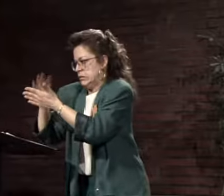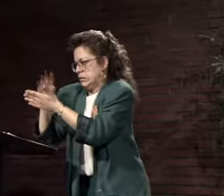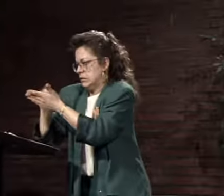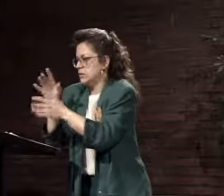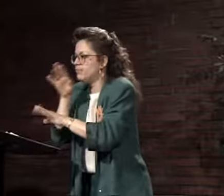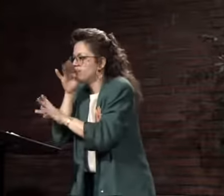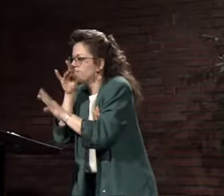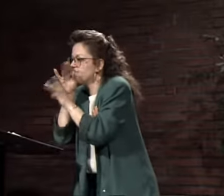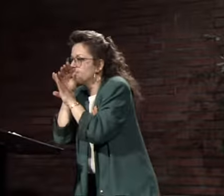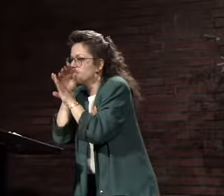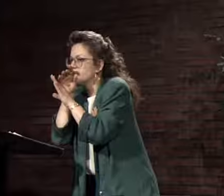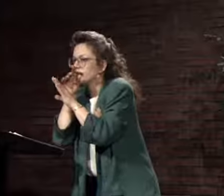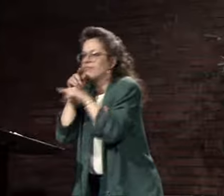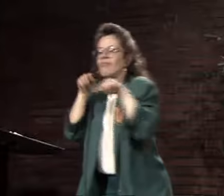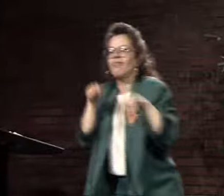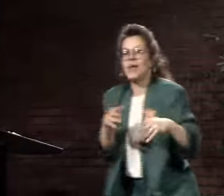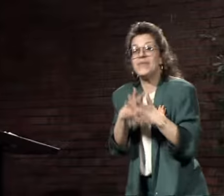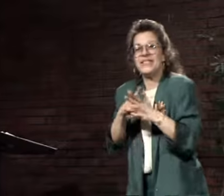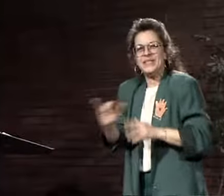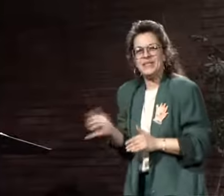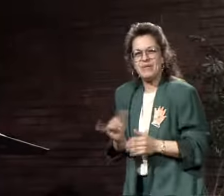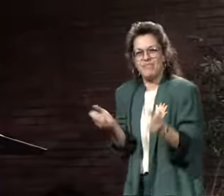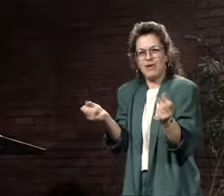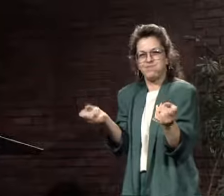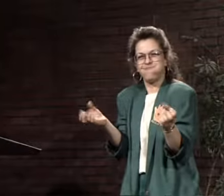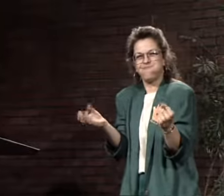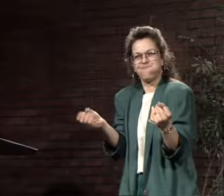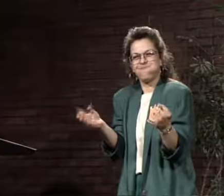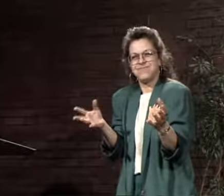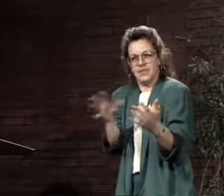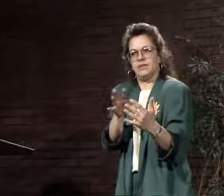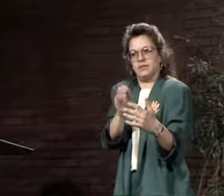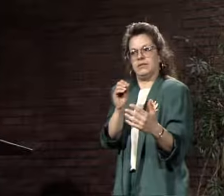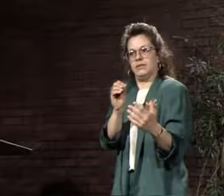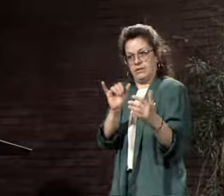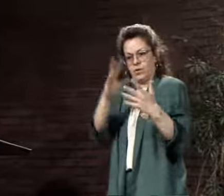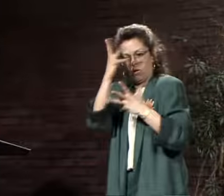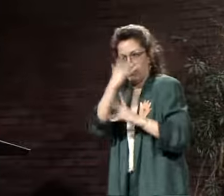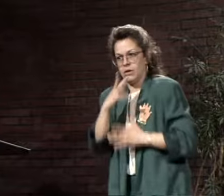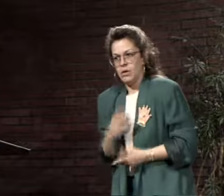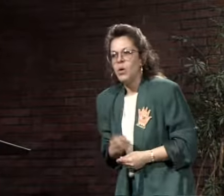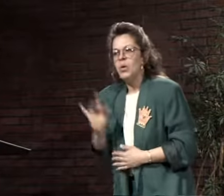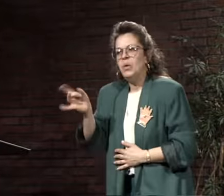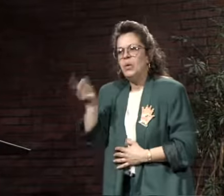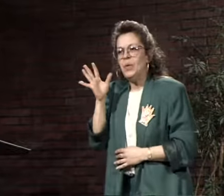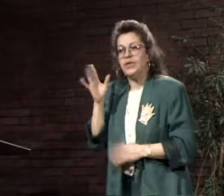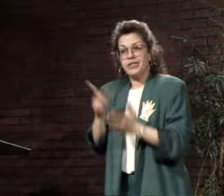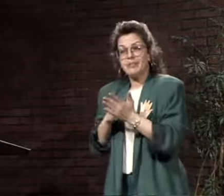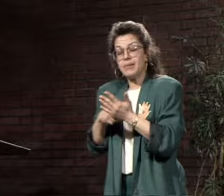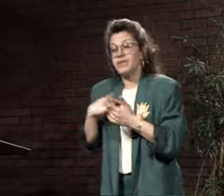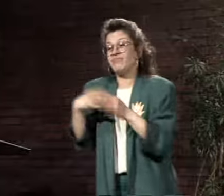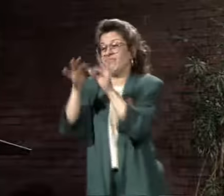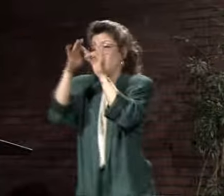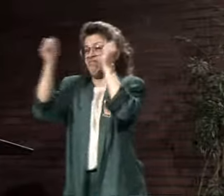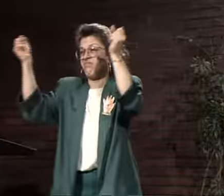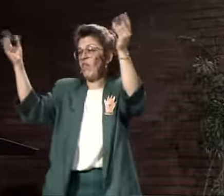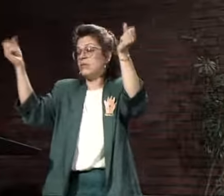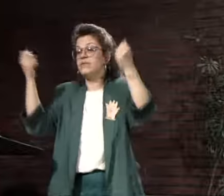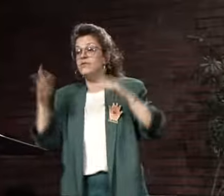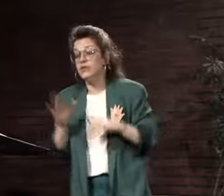interpreter. Just like spoken language or translators, interpreters have to have the same thing, have to have training programs